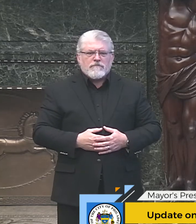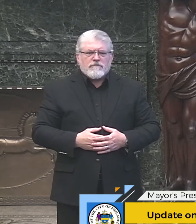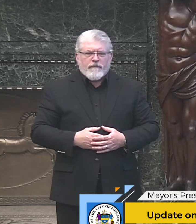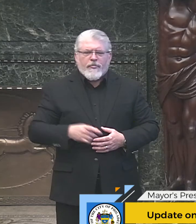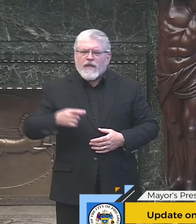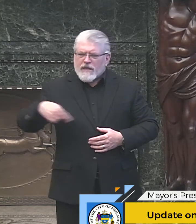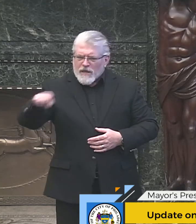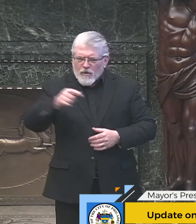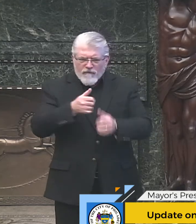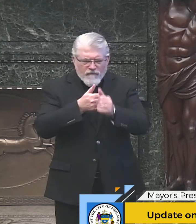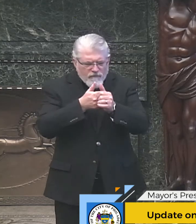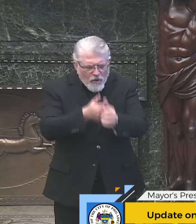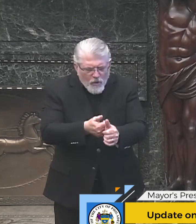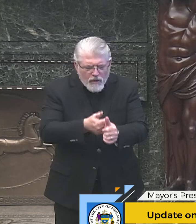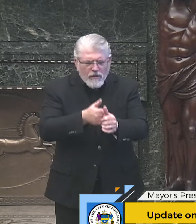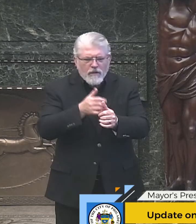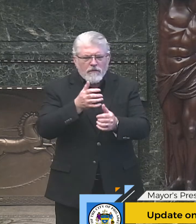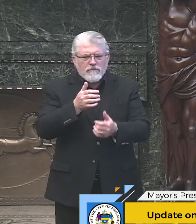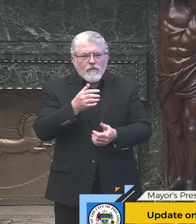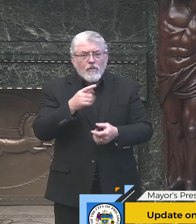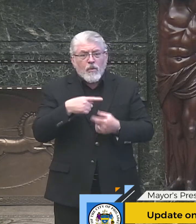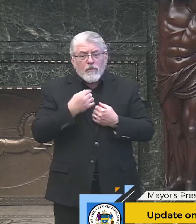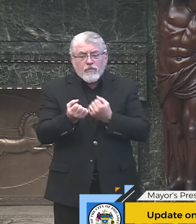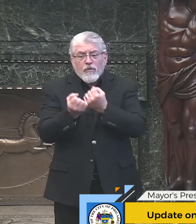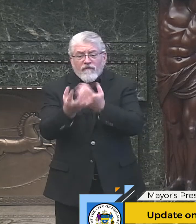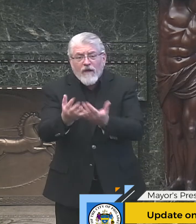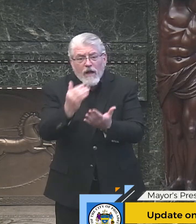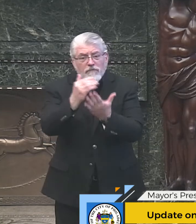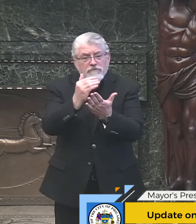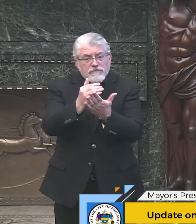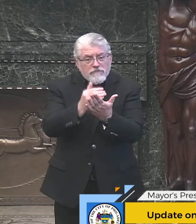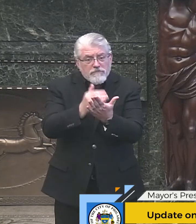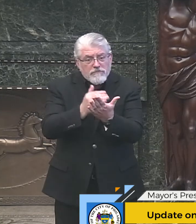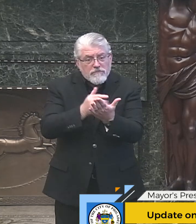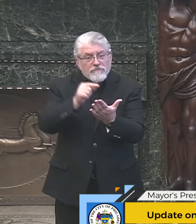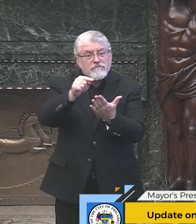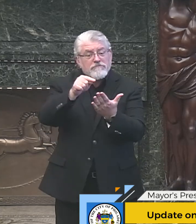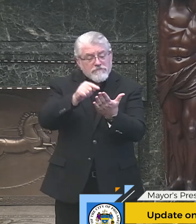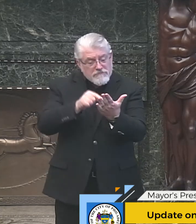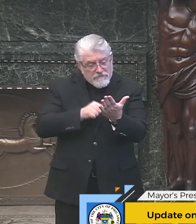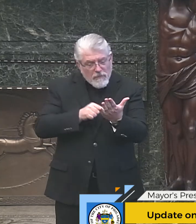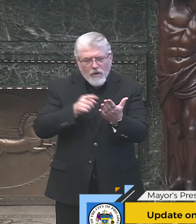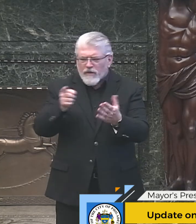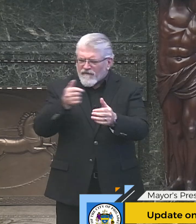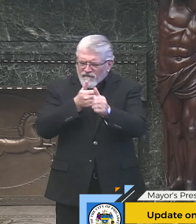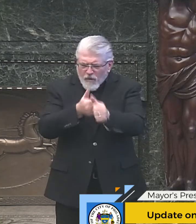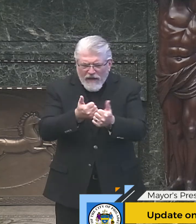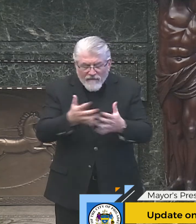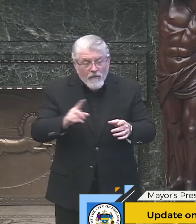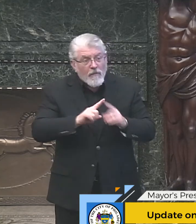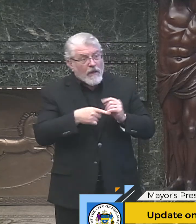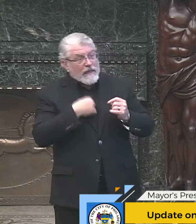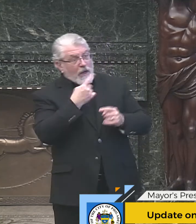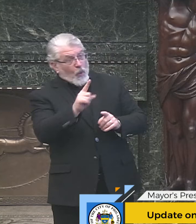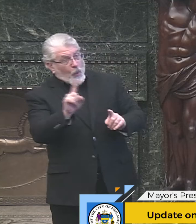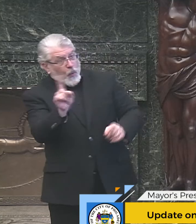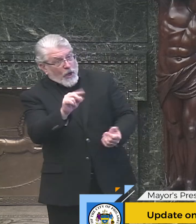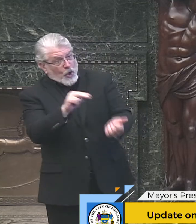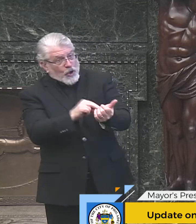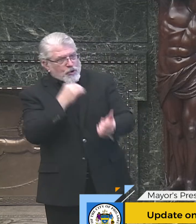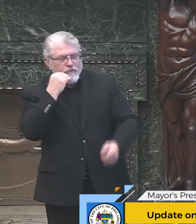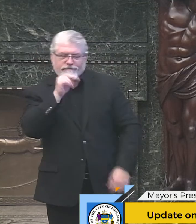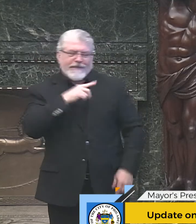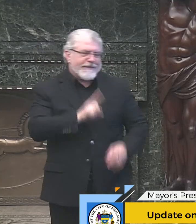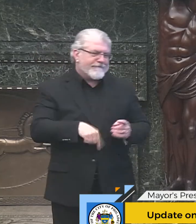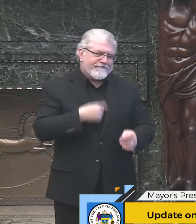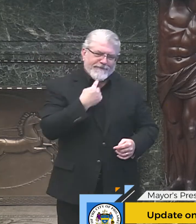I don't want to identify the individual nursing home. I don't want people to take inappropriate reactions to that, but the residents and the family